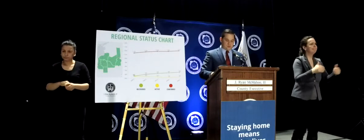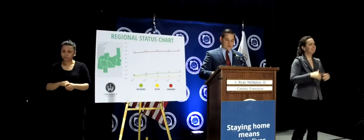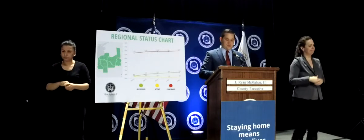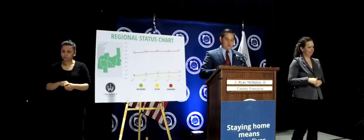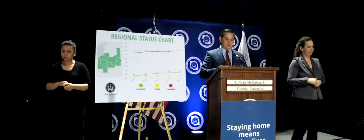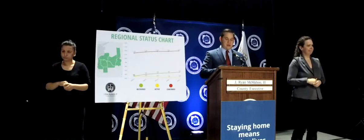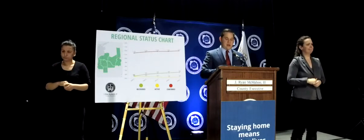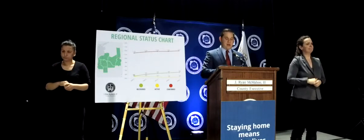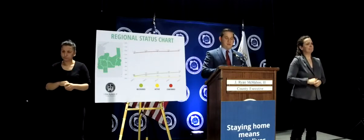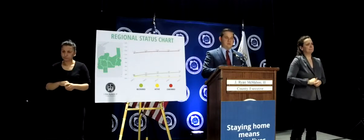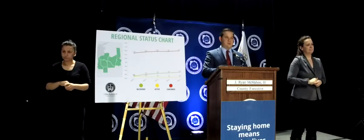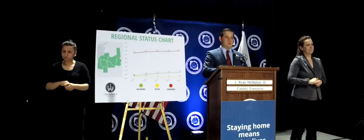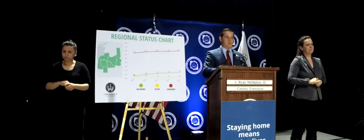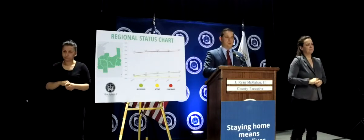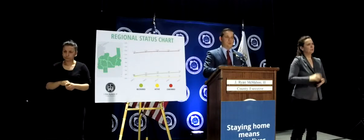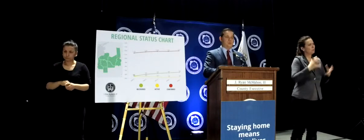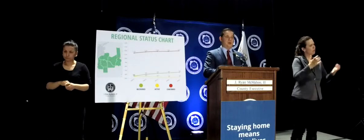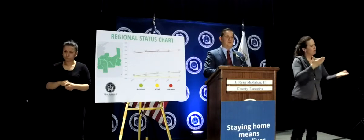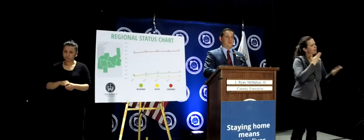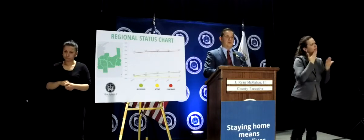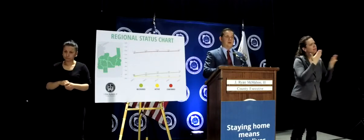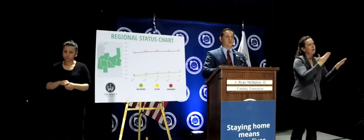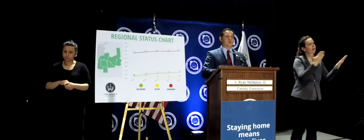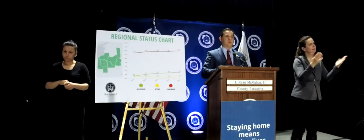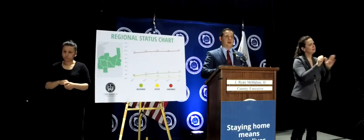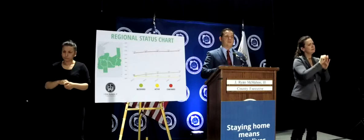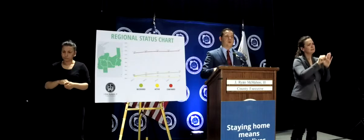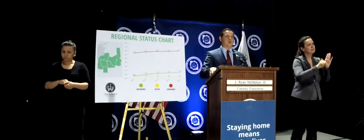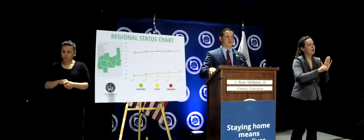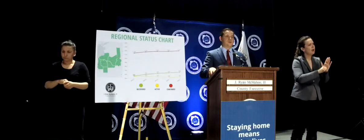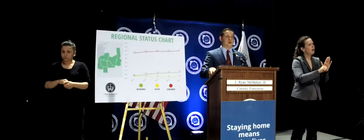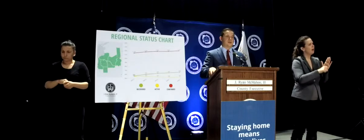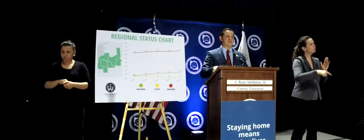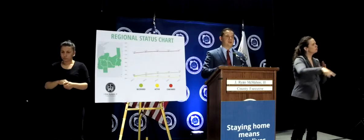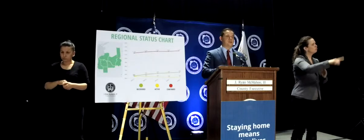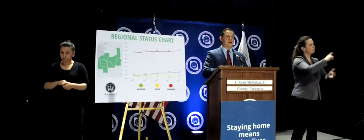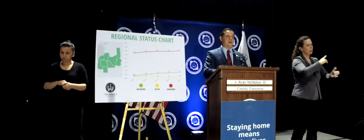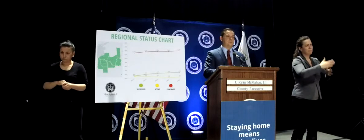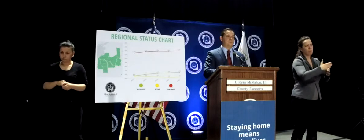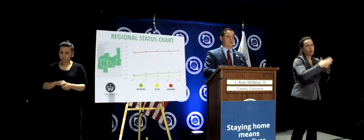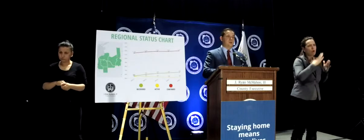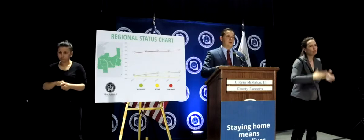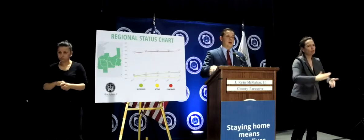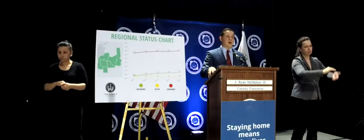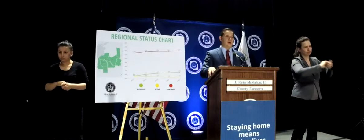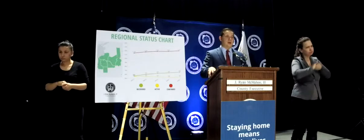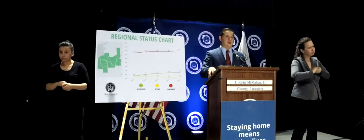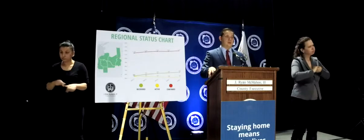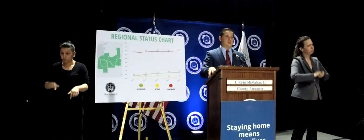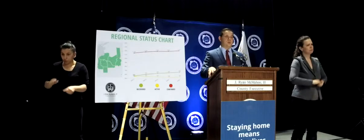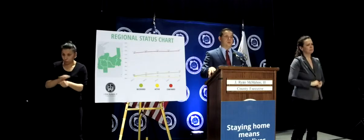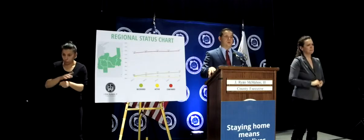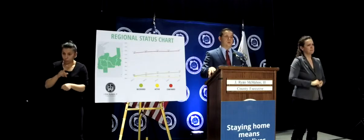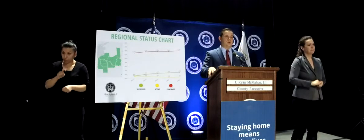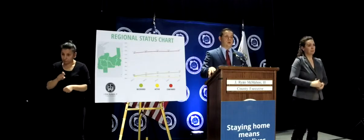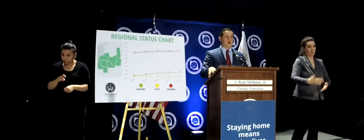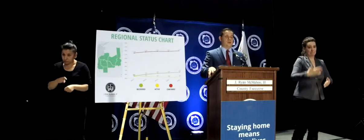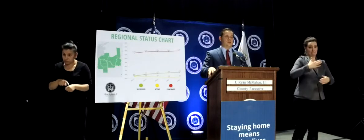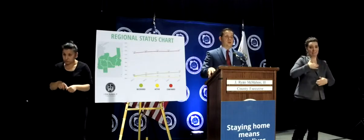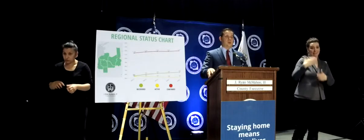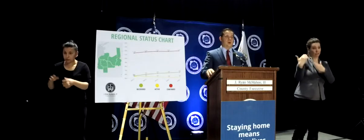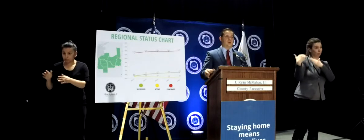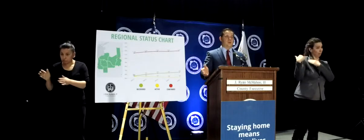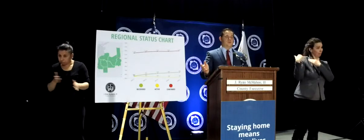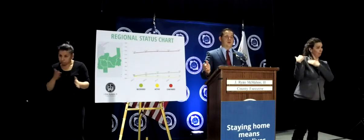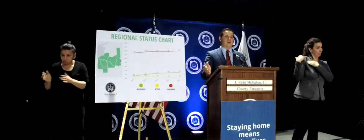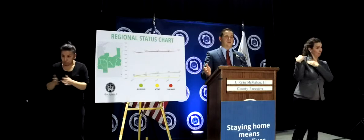Again, just as we plan for the virus, we plan for a restart. That's our job. And some people are